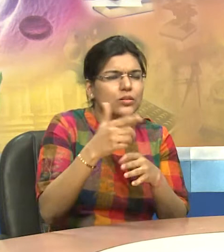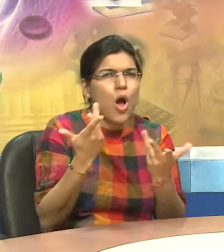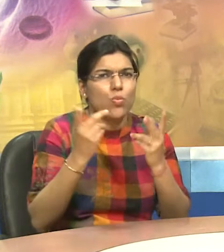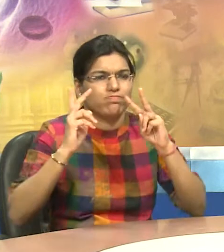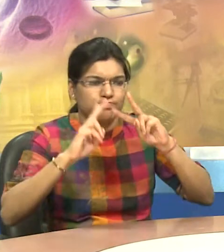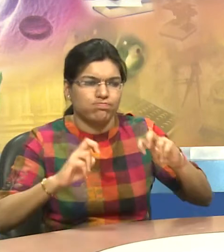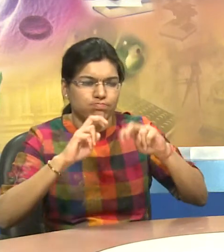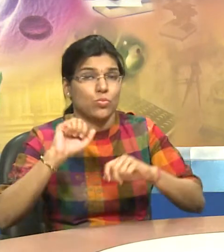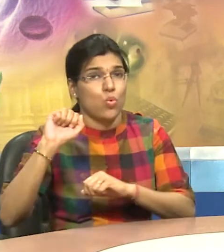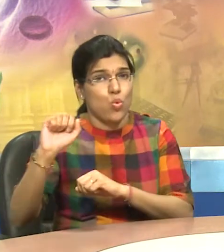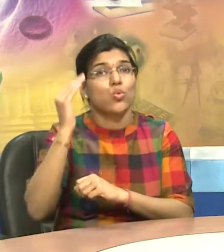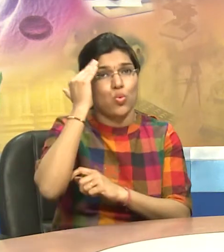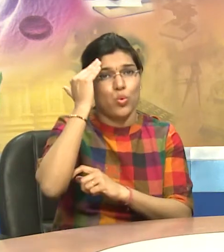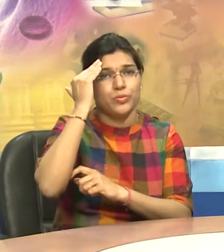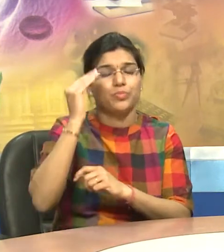effect of noise.